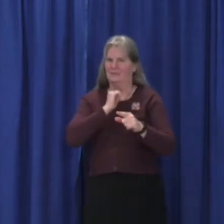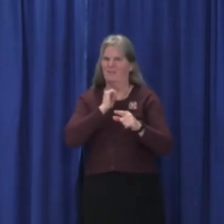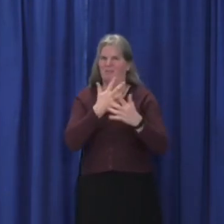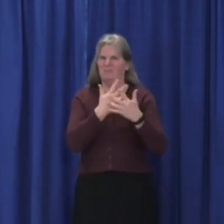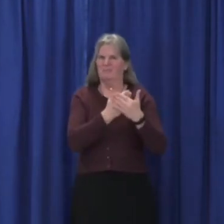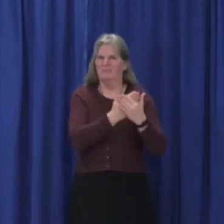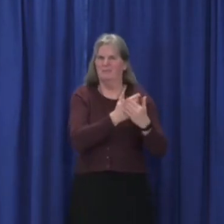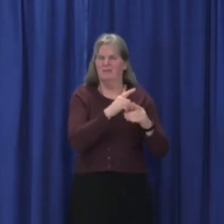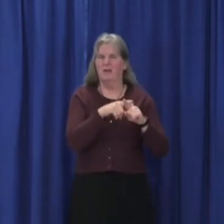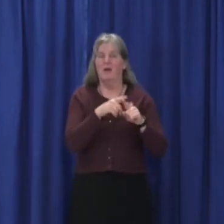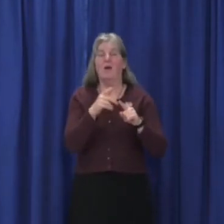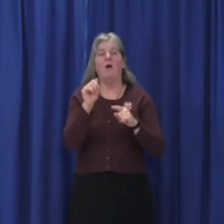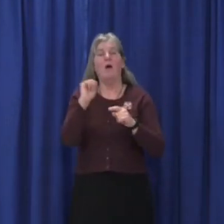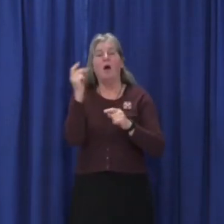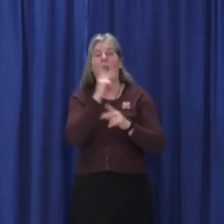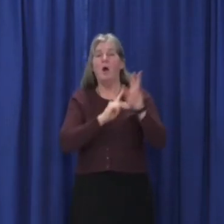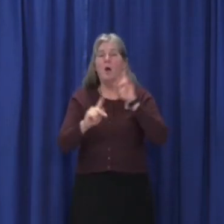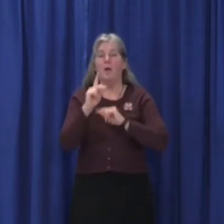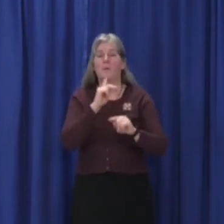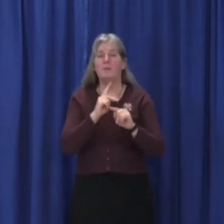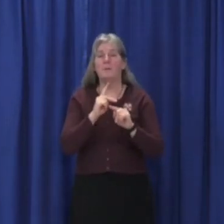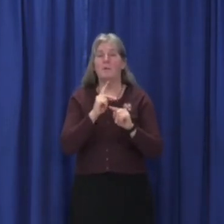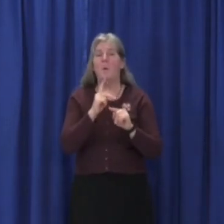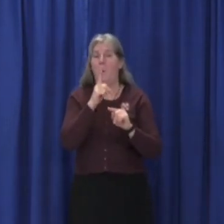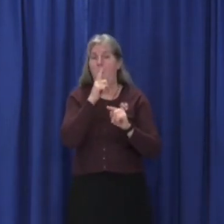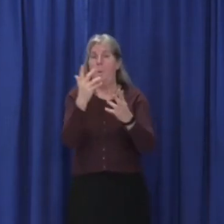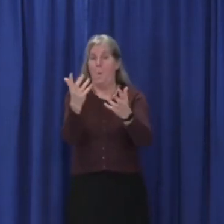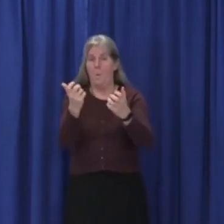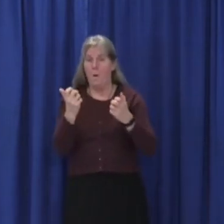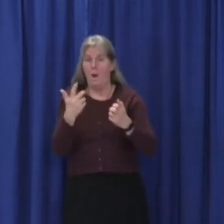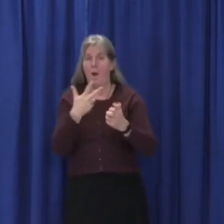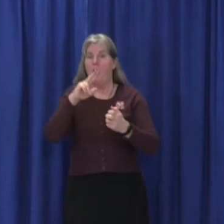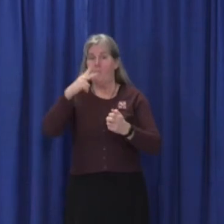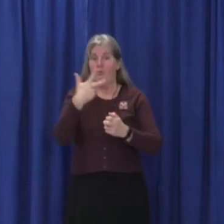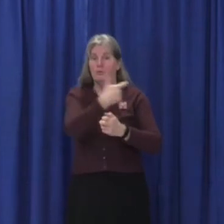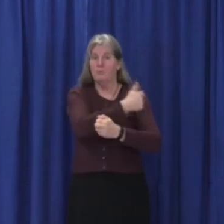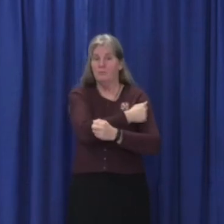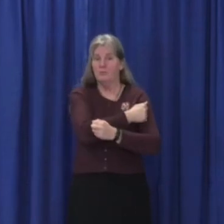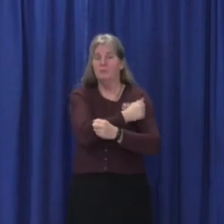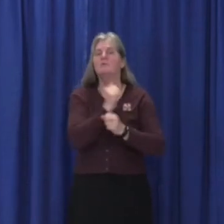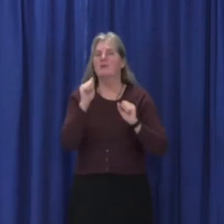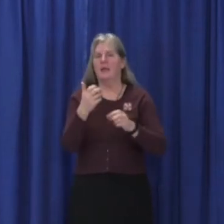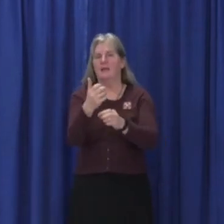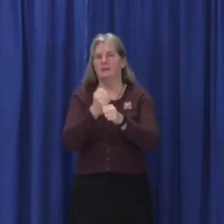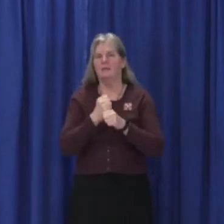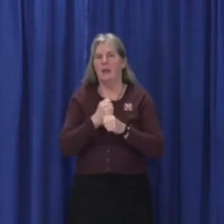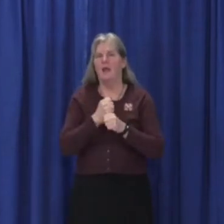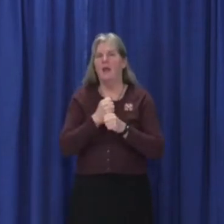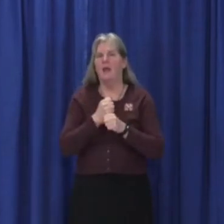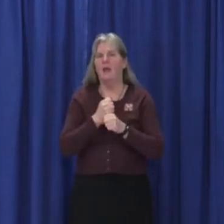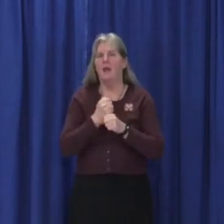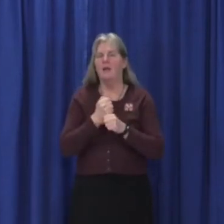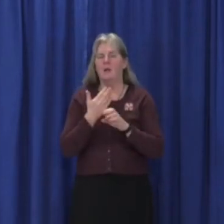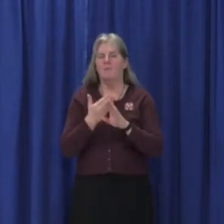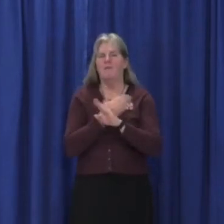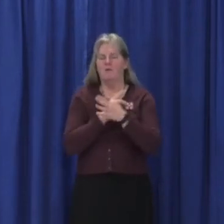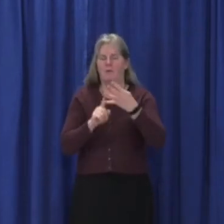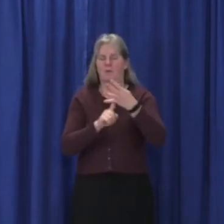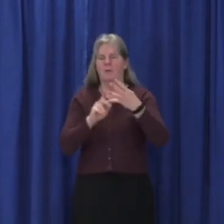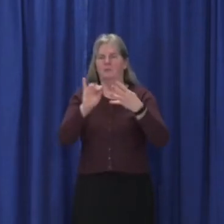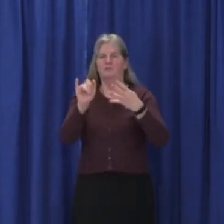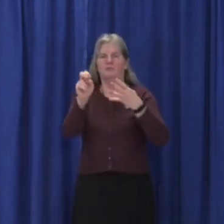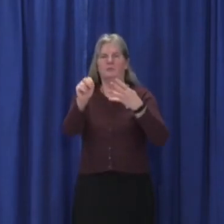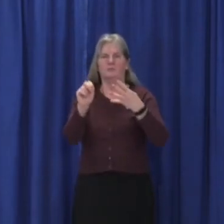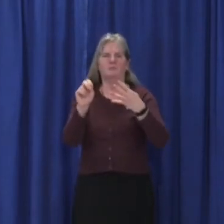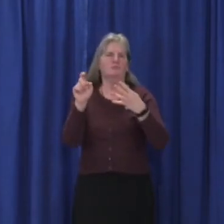All eligible Yukoners who want a booster shot should be able to receive one before the end of